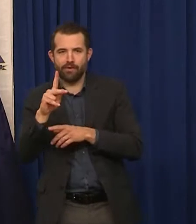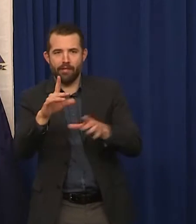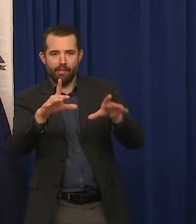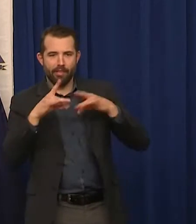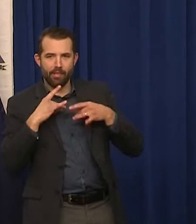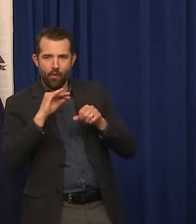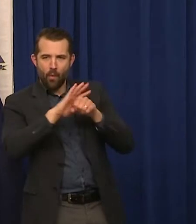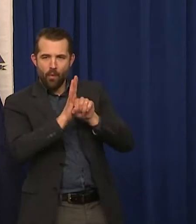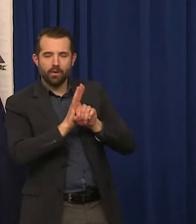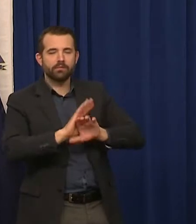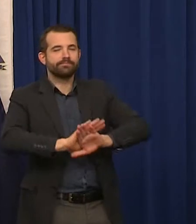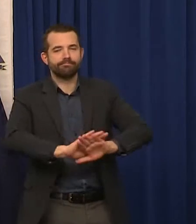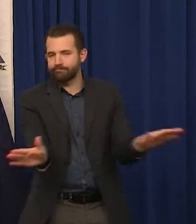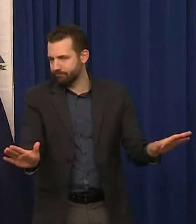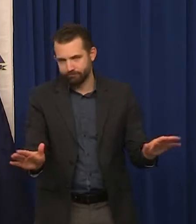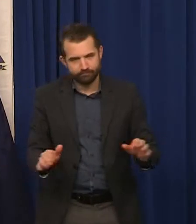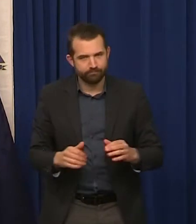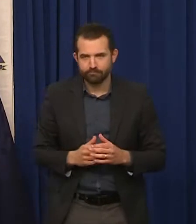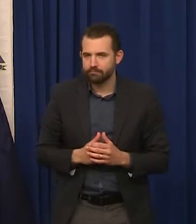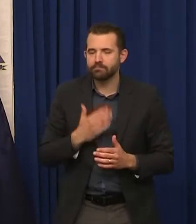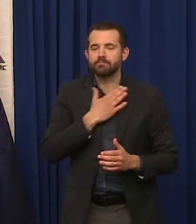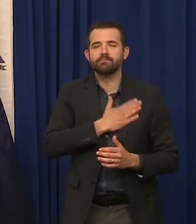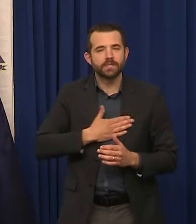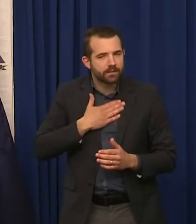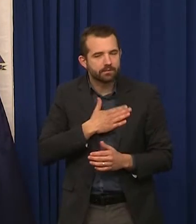hesitant. Please call them.